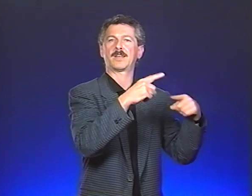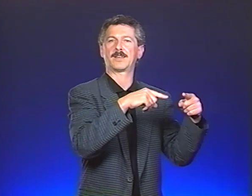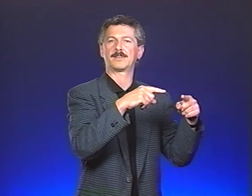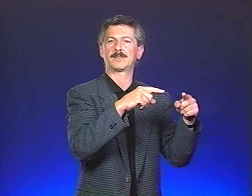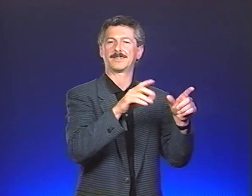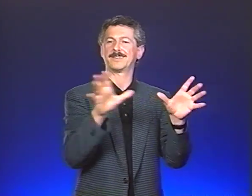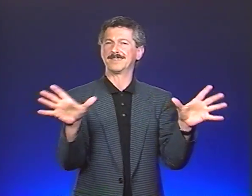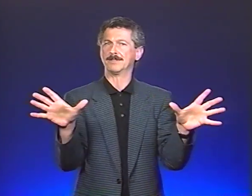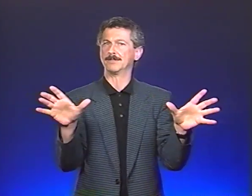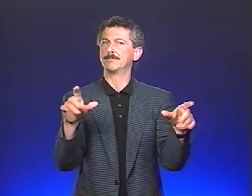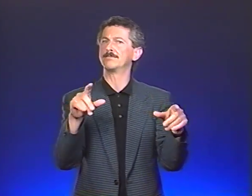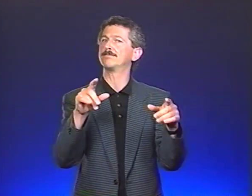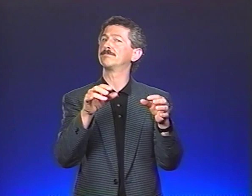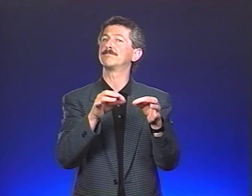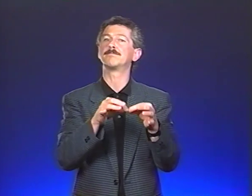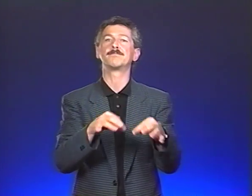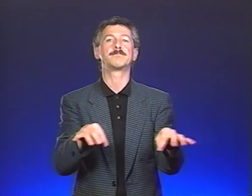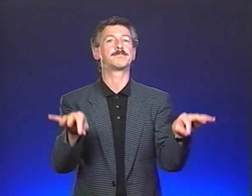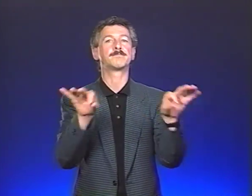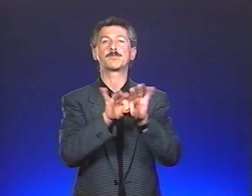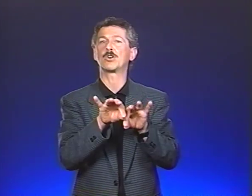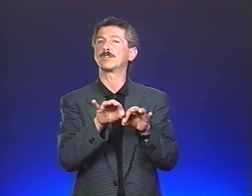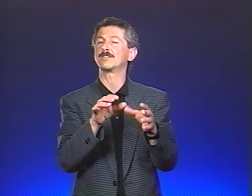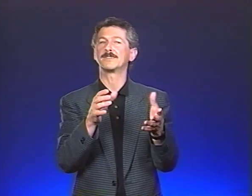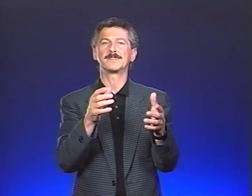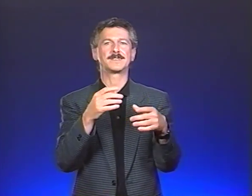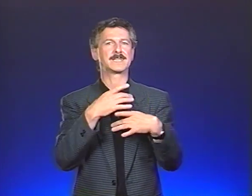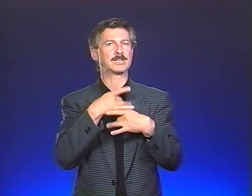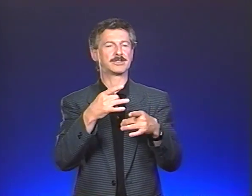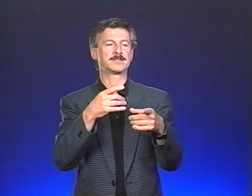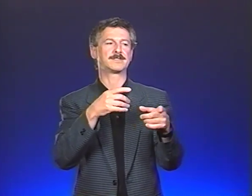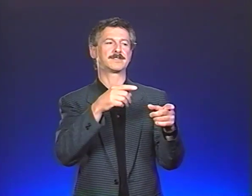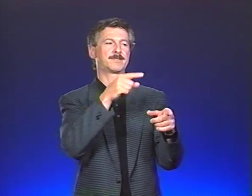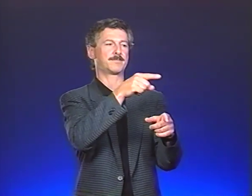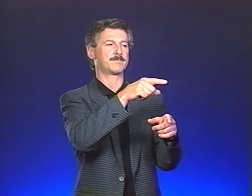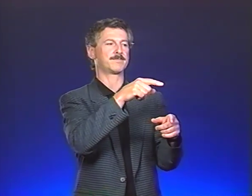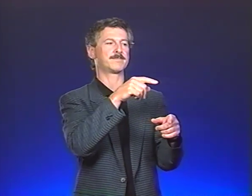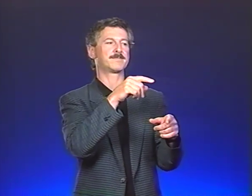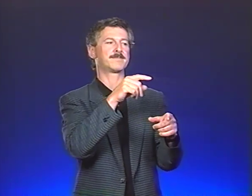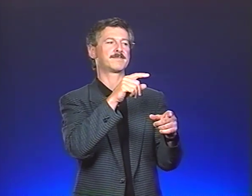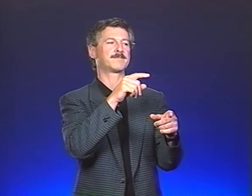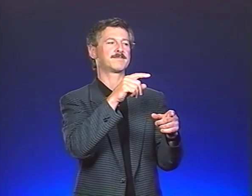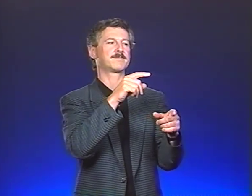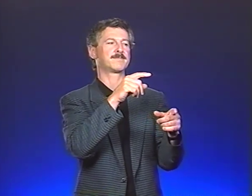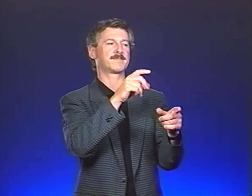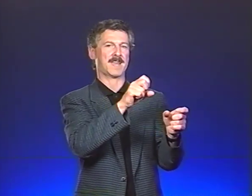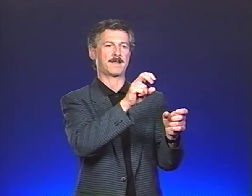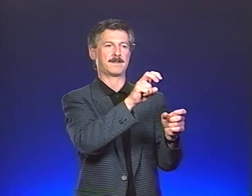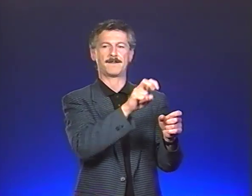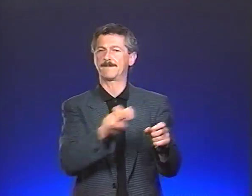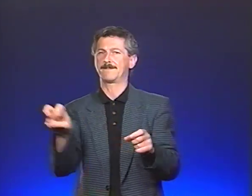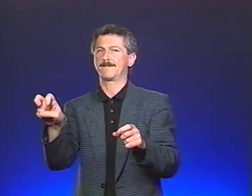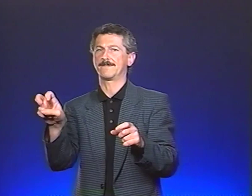Derivational morphology is used to build up the lexicon. It's interesting to note that some signs in